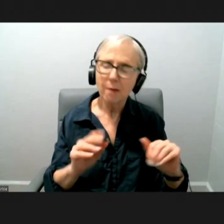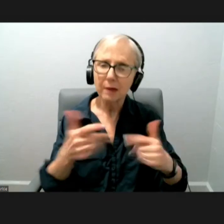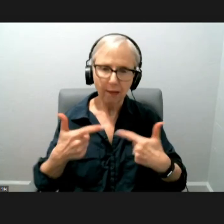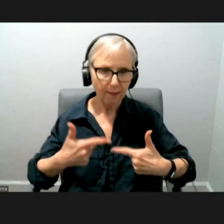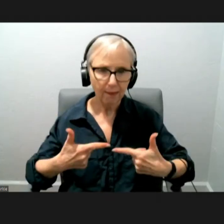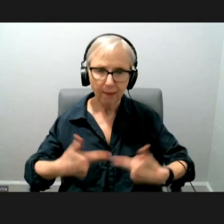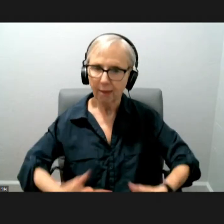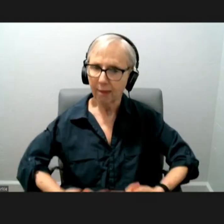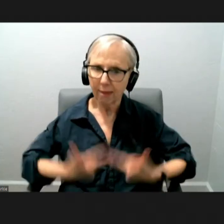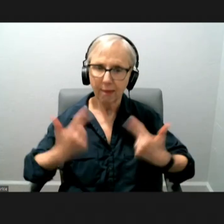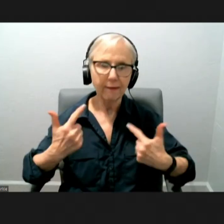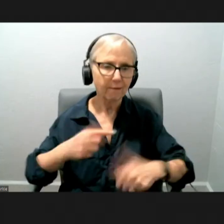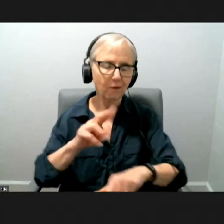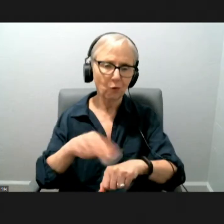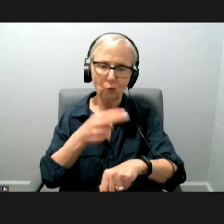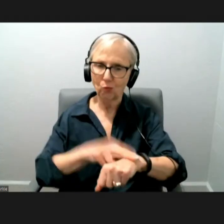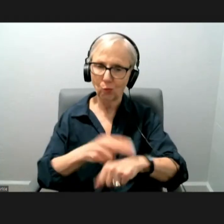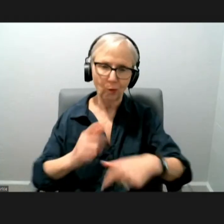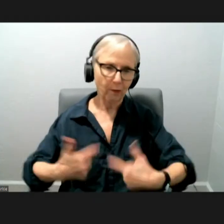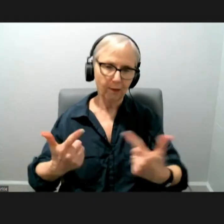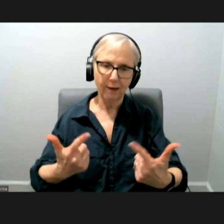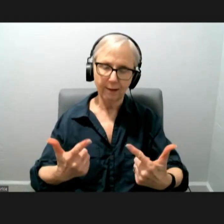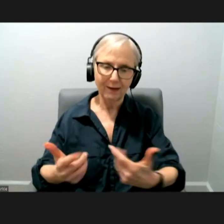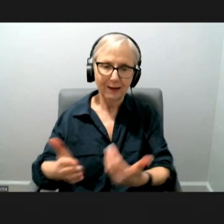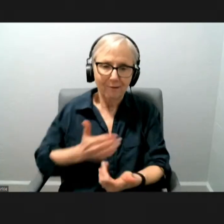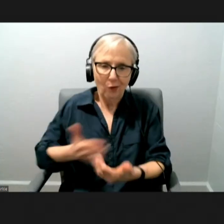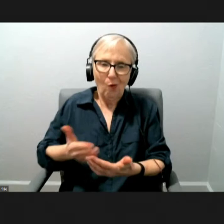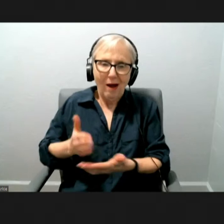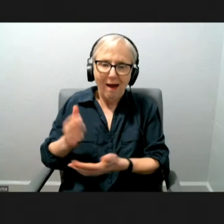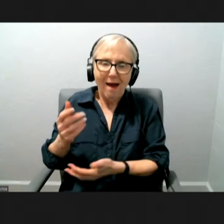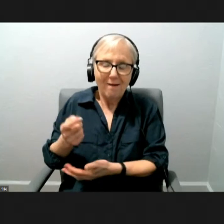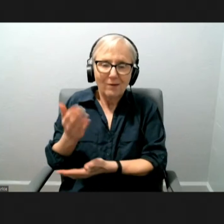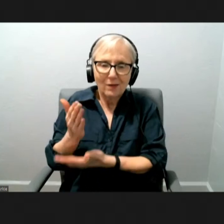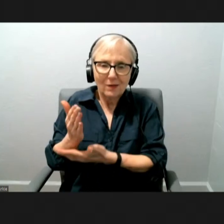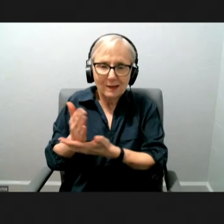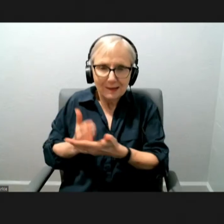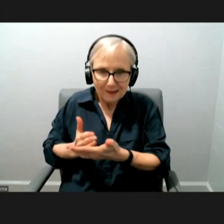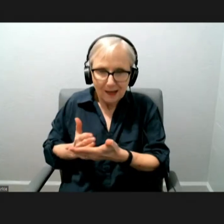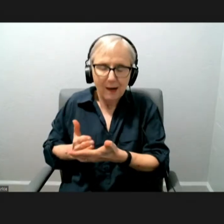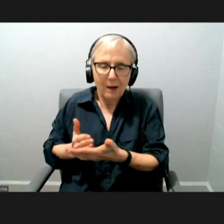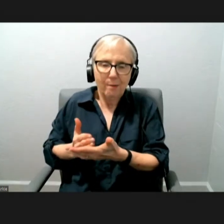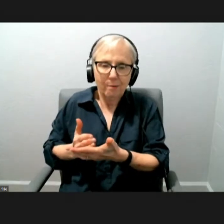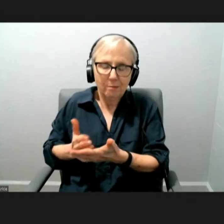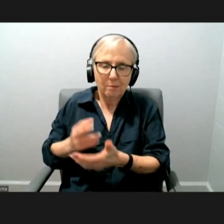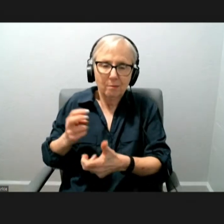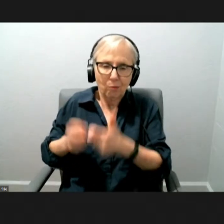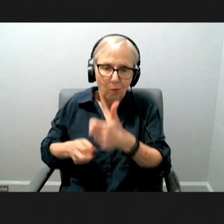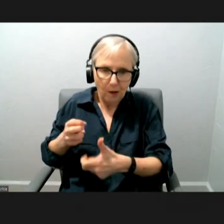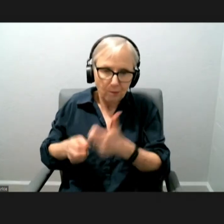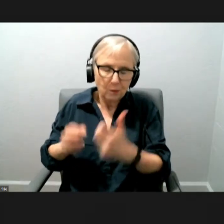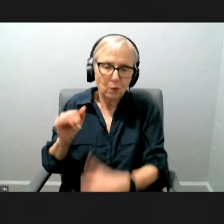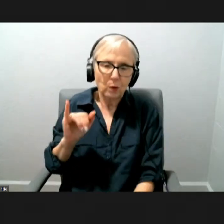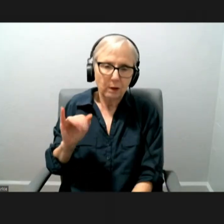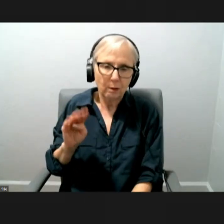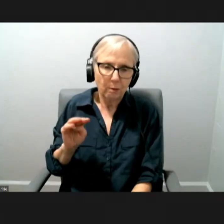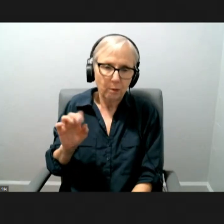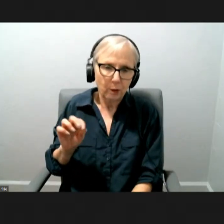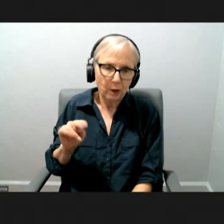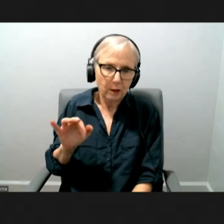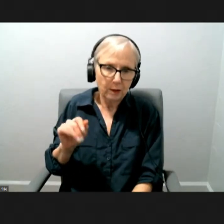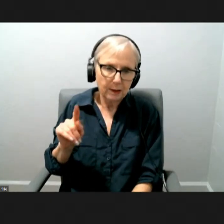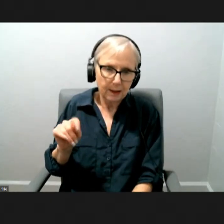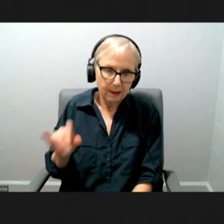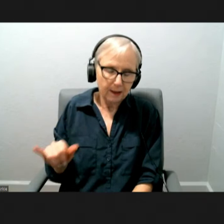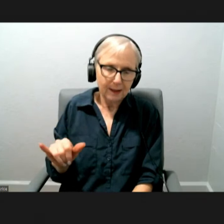normally, even with a person with some immune compromised condition at home. It really becomes an individual decision